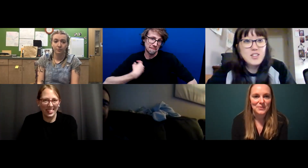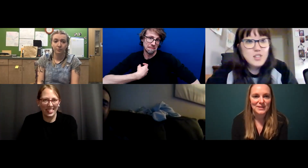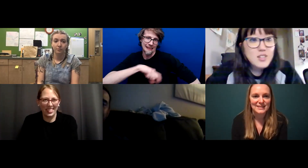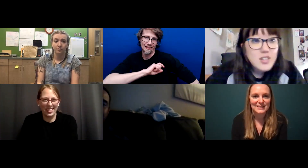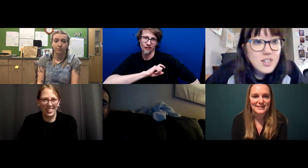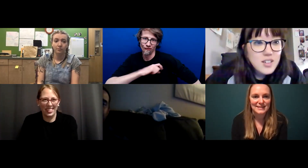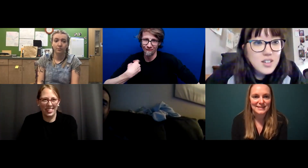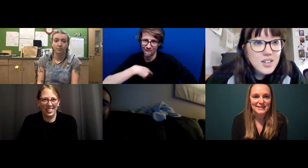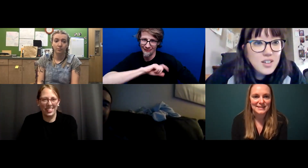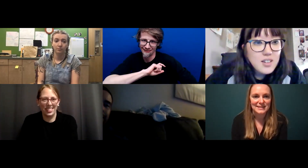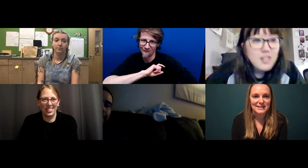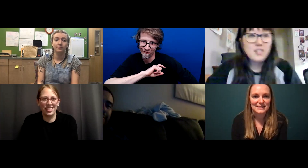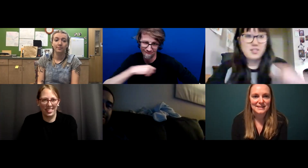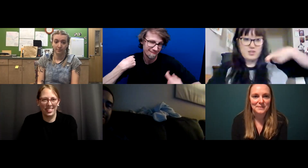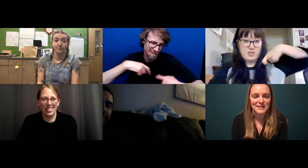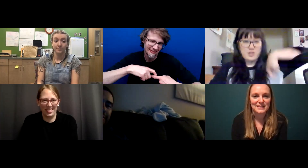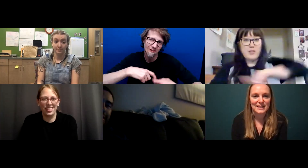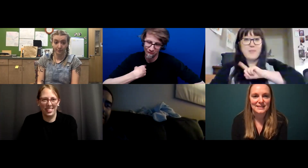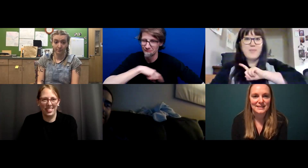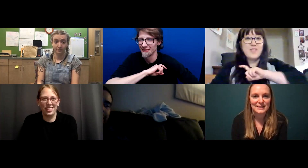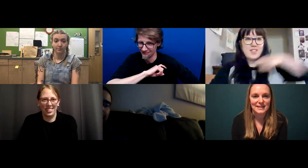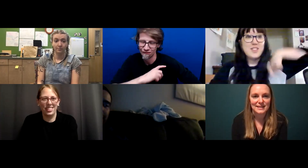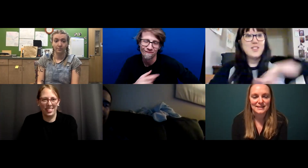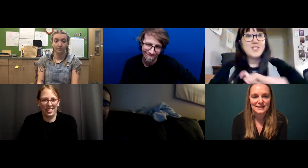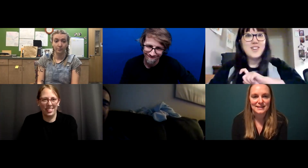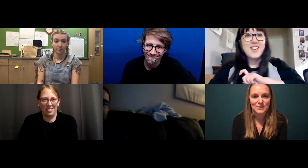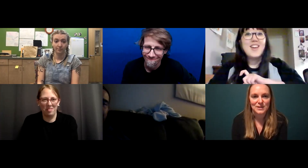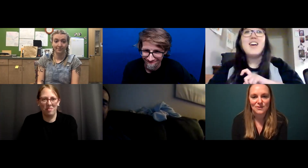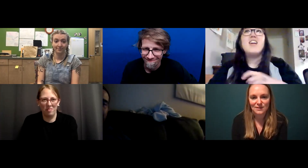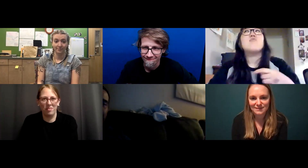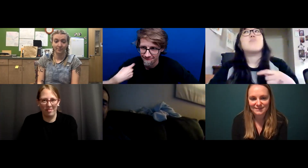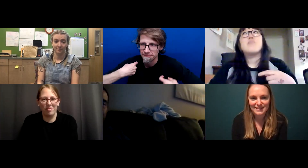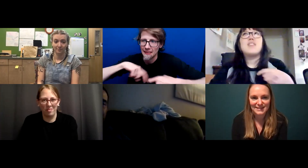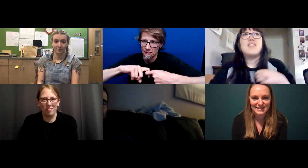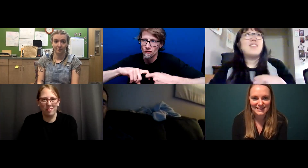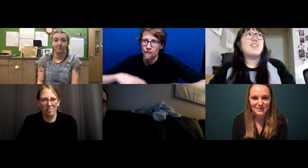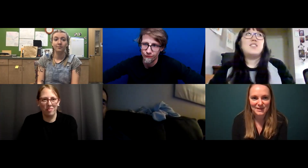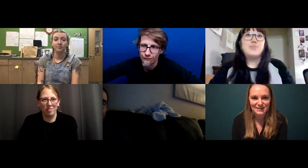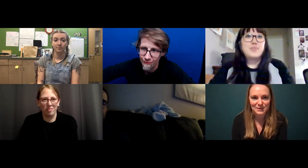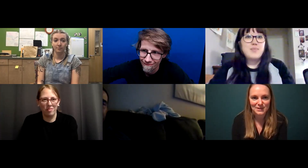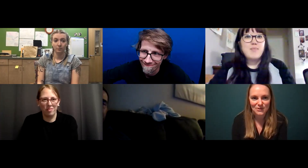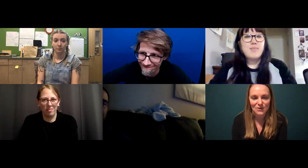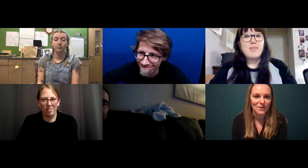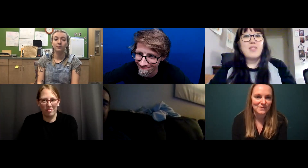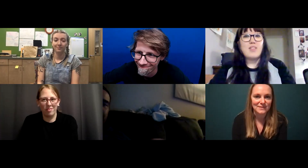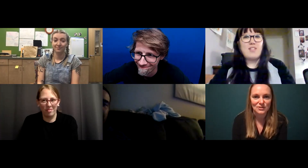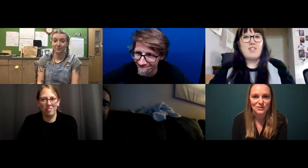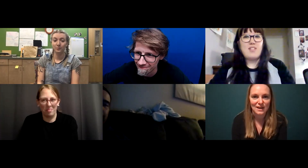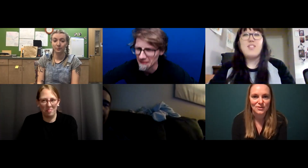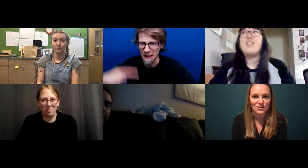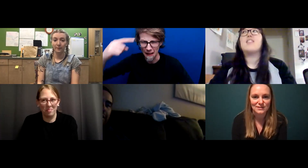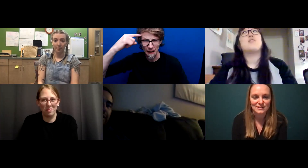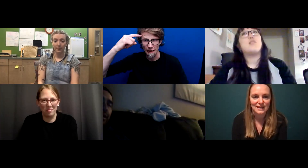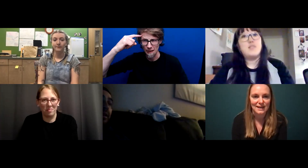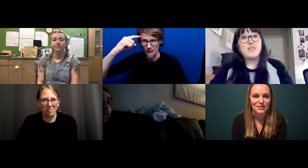Pregunta. Pues Sam dice es así, español es la seña para español.